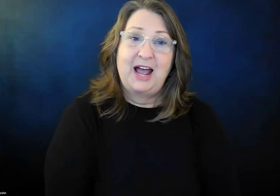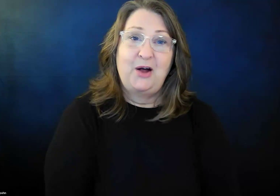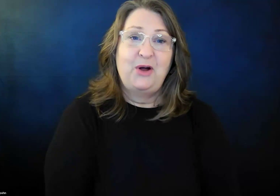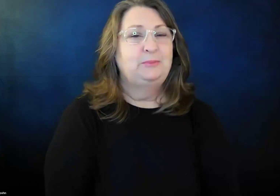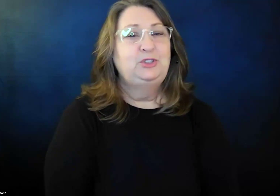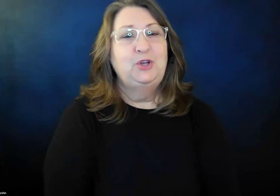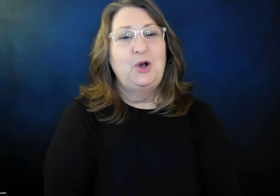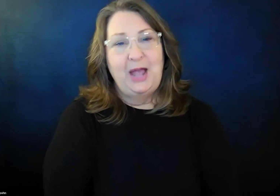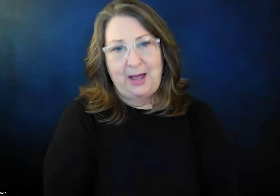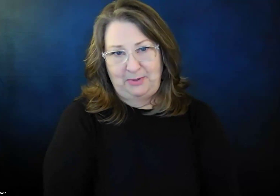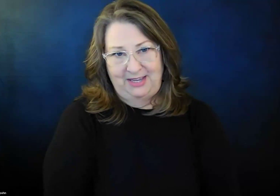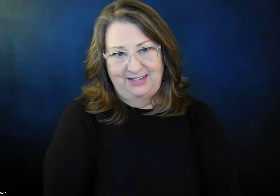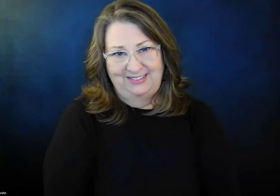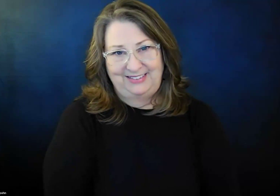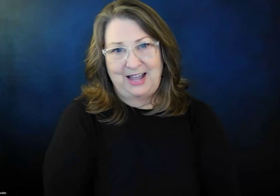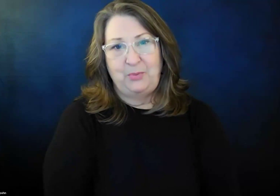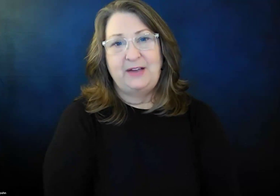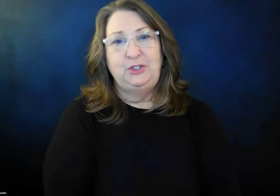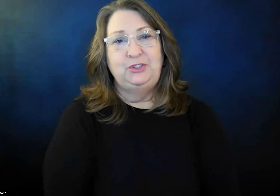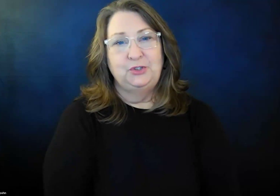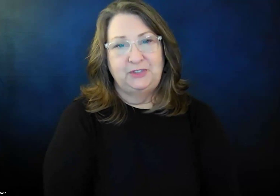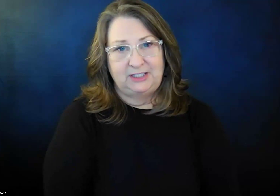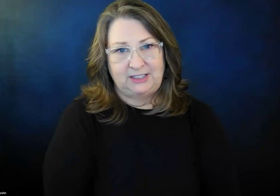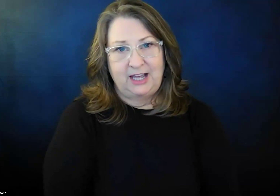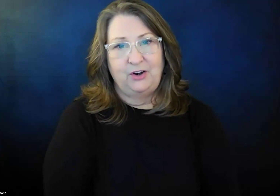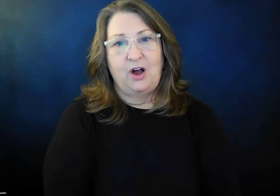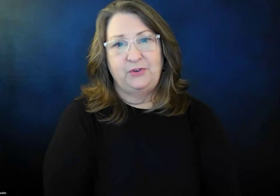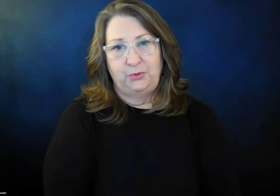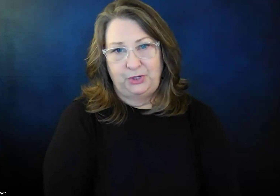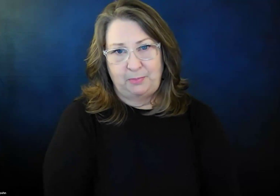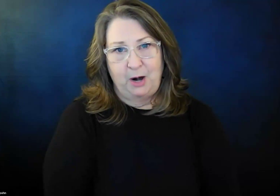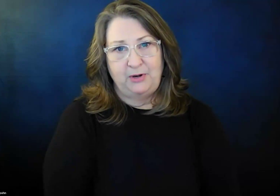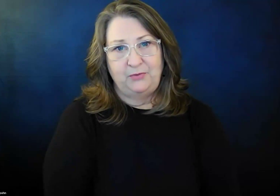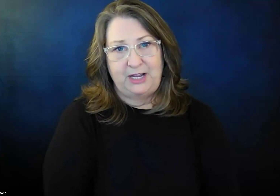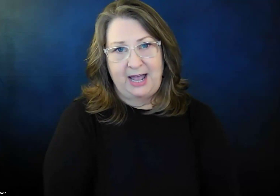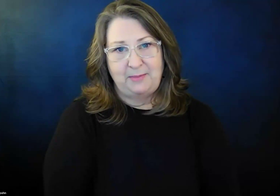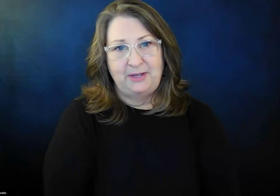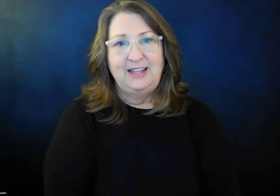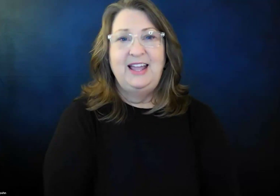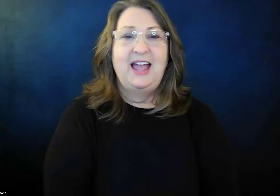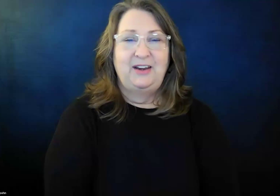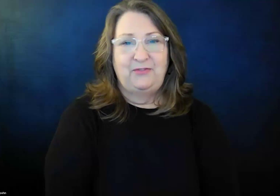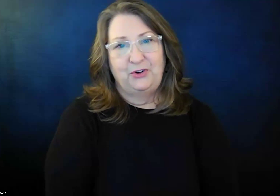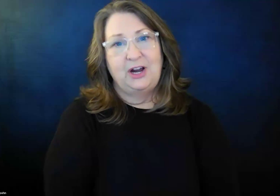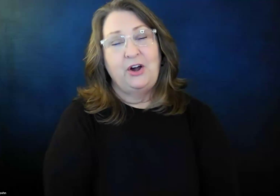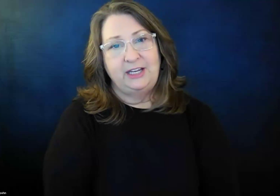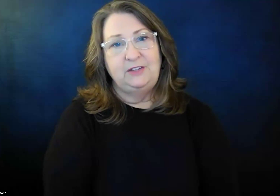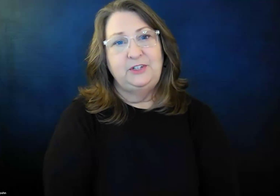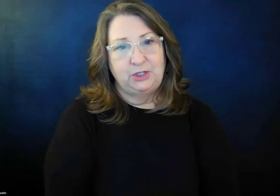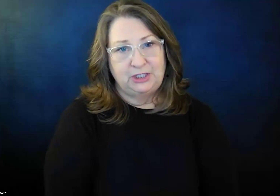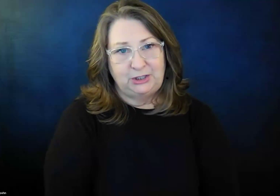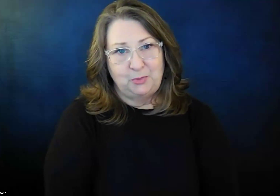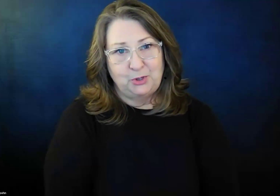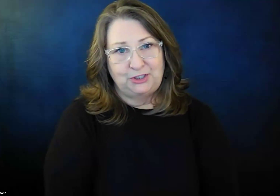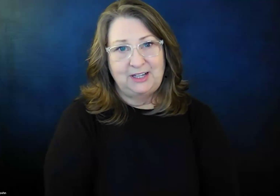So now I am so happy that we have two services that are offered through the Department of Rehab and for our